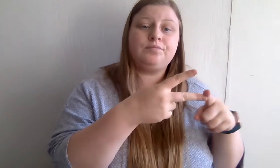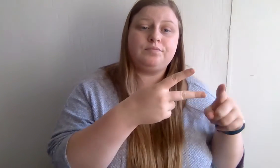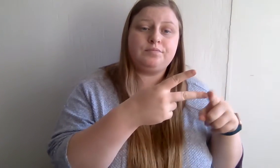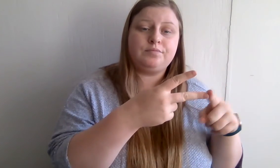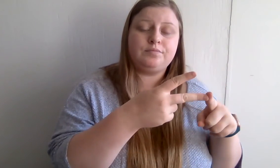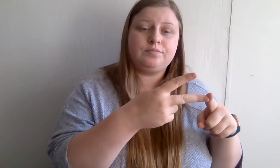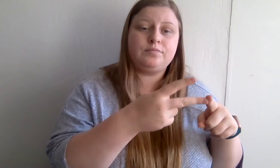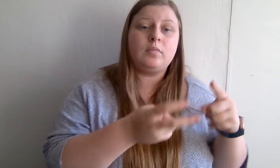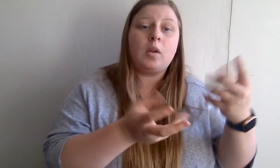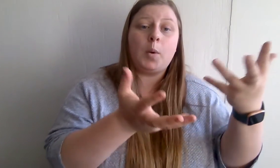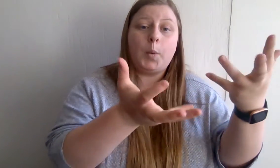ASL and English.